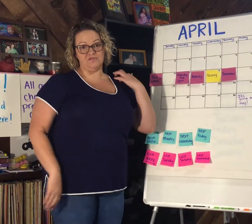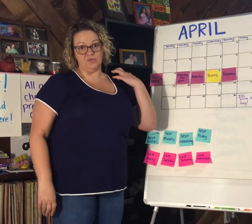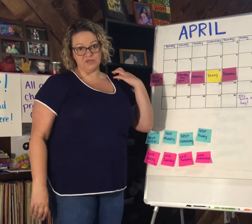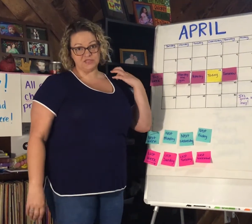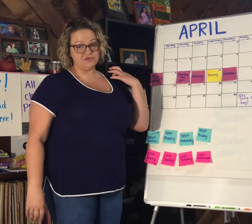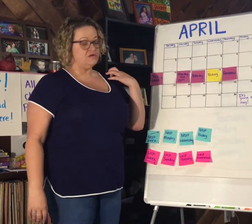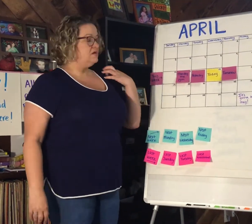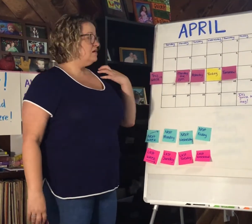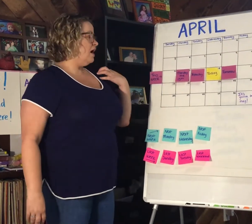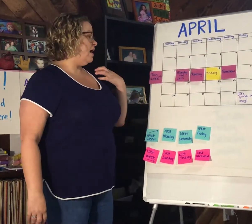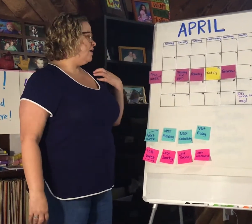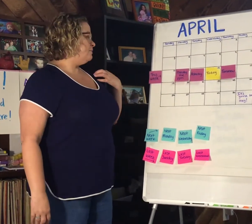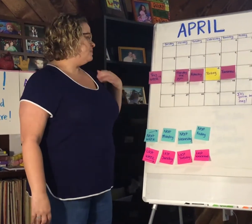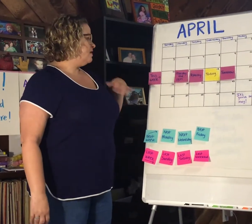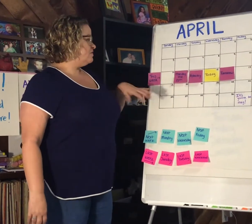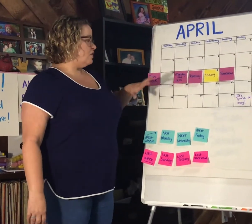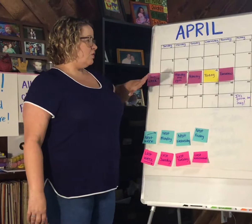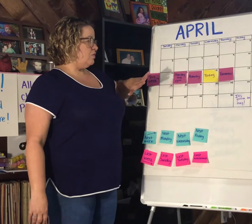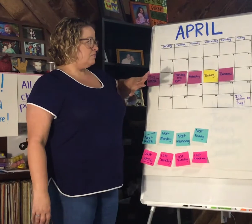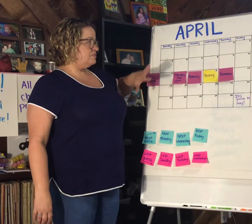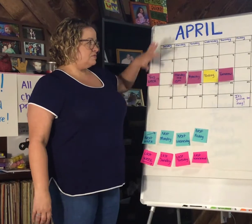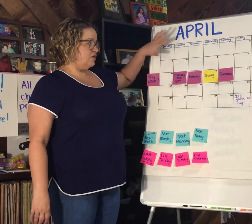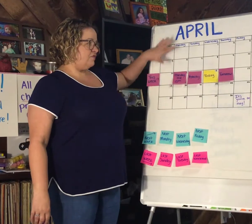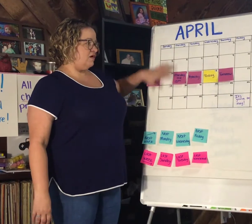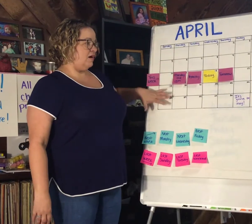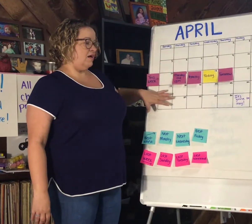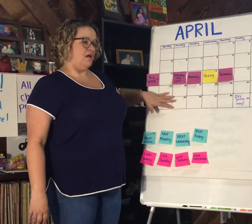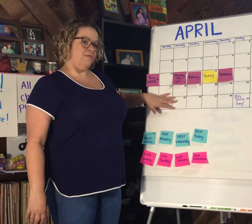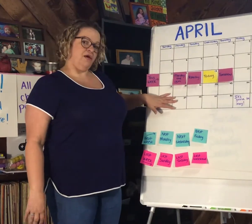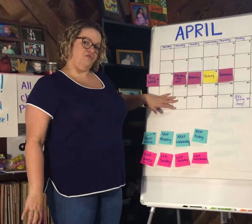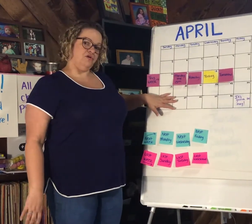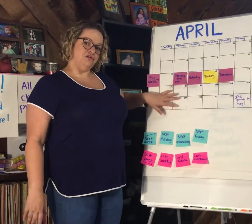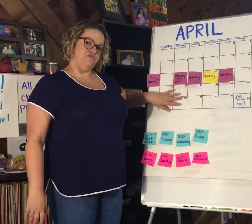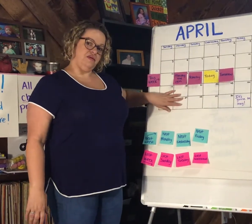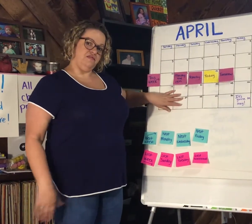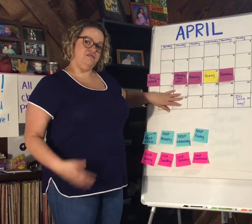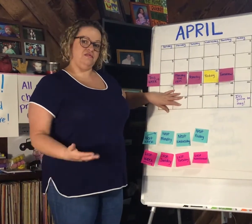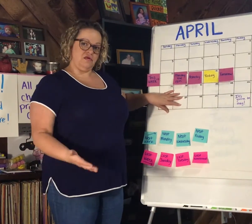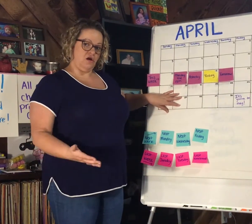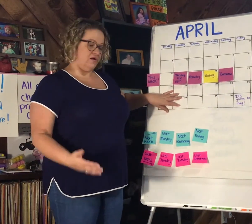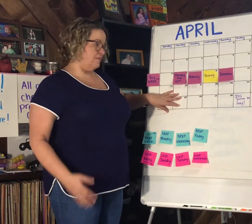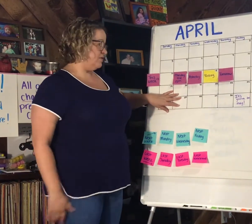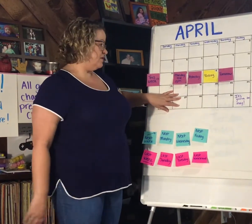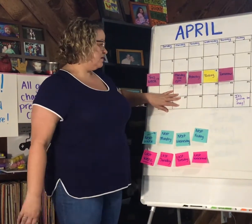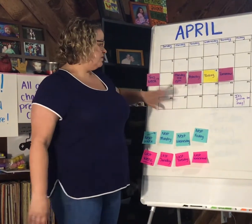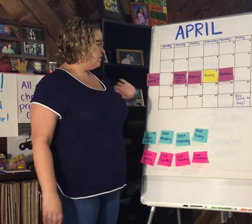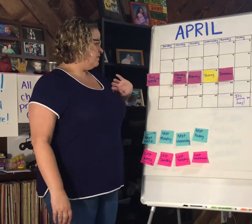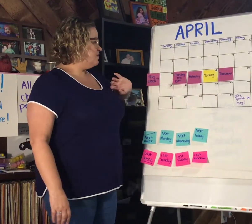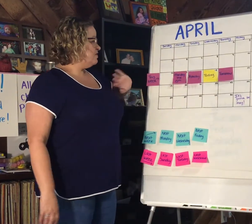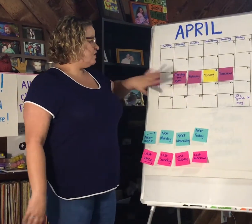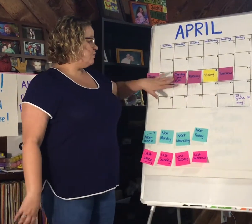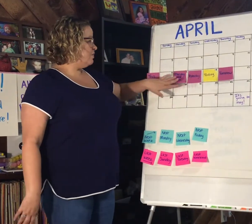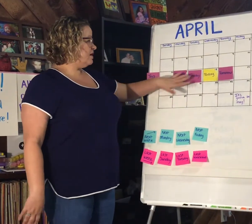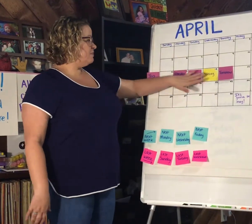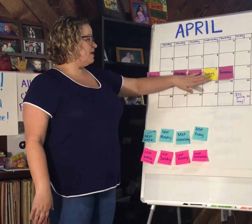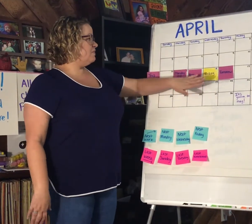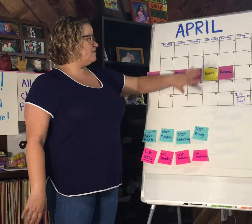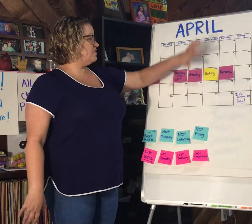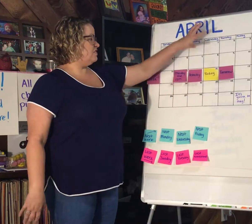want to. So look for a better version of this already uploaded. Okay, so we're going to play with